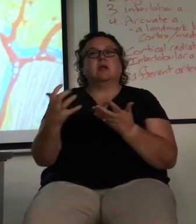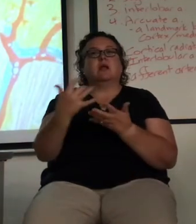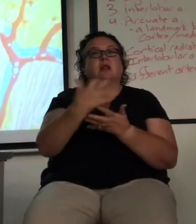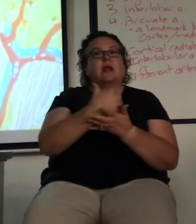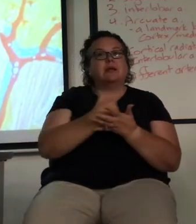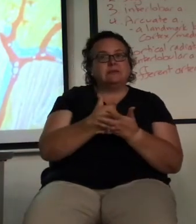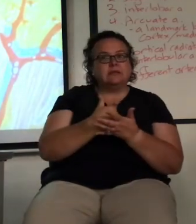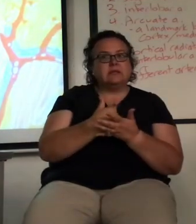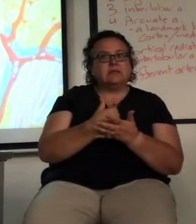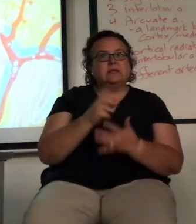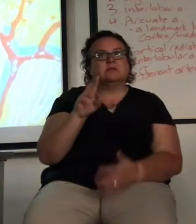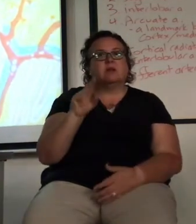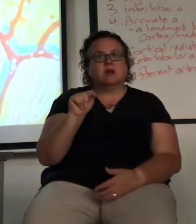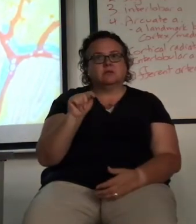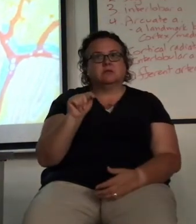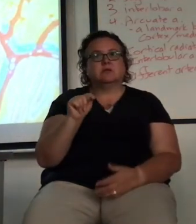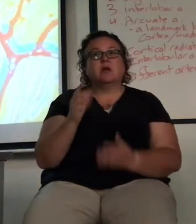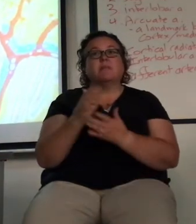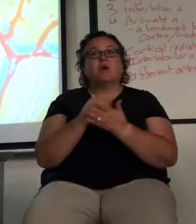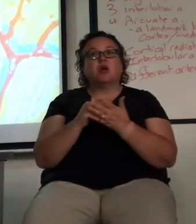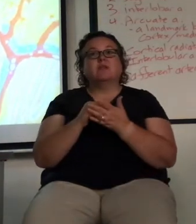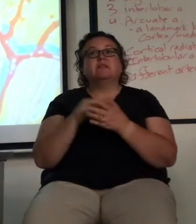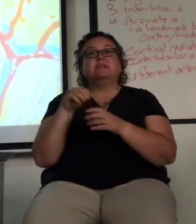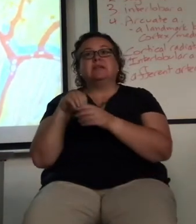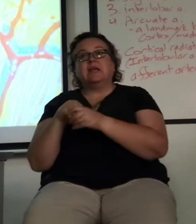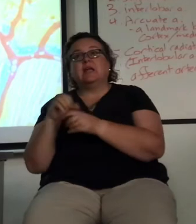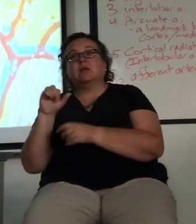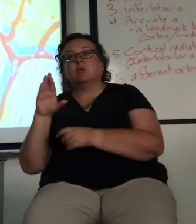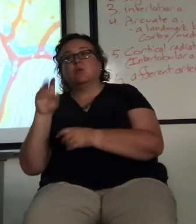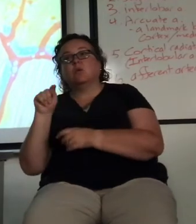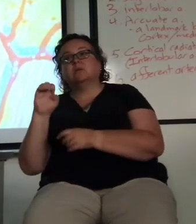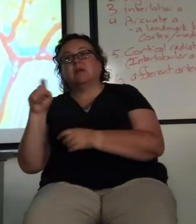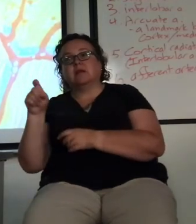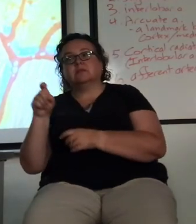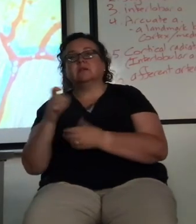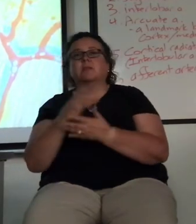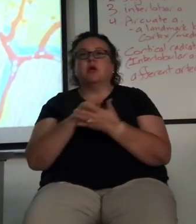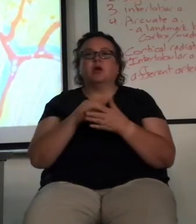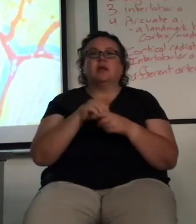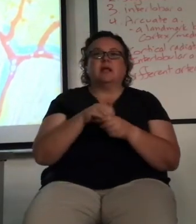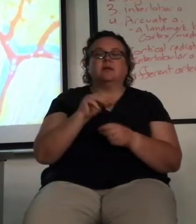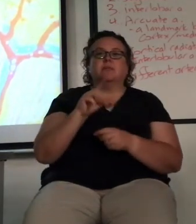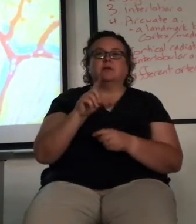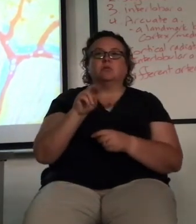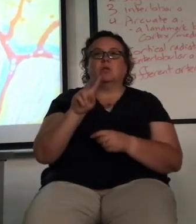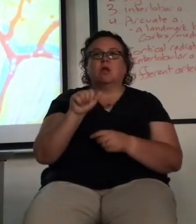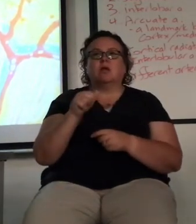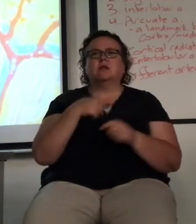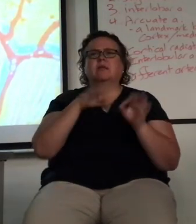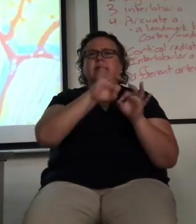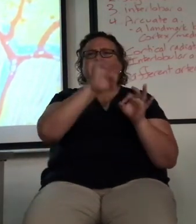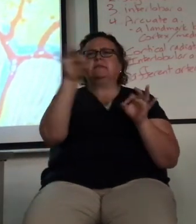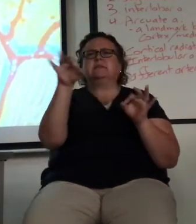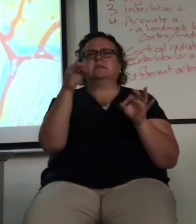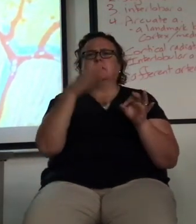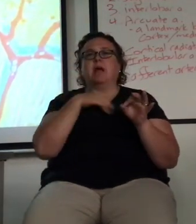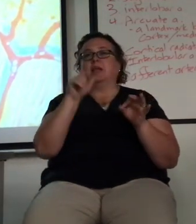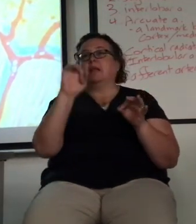Collecting duct. Part of it is in cortex, part of it in medulla. Here's my landmark. Which blood vessel is